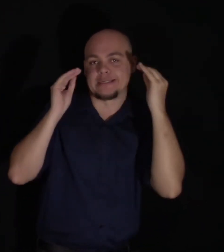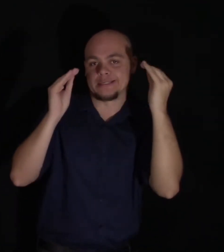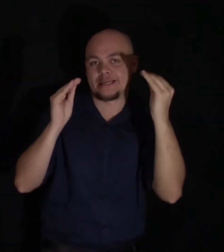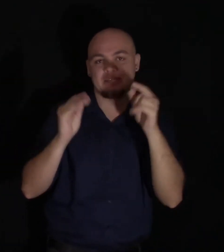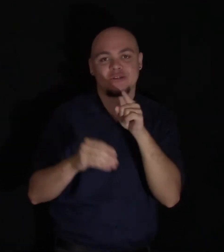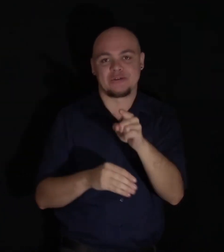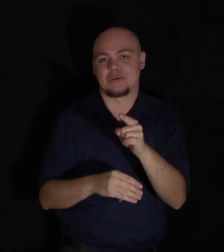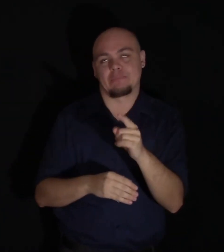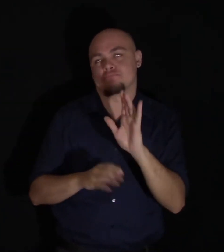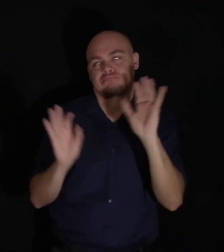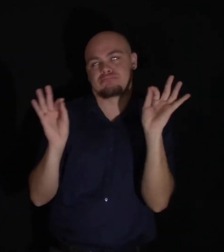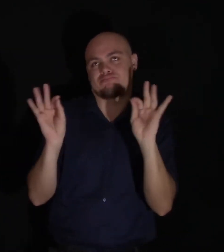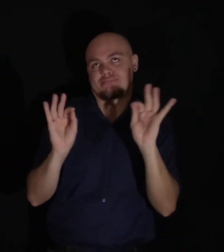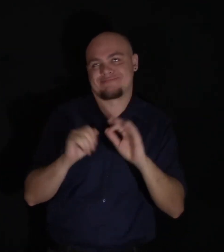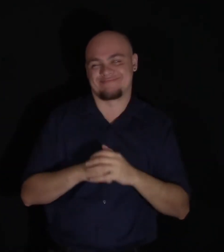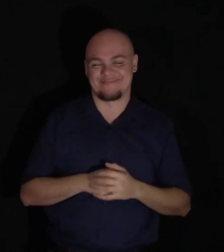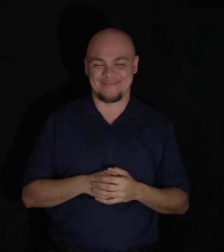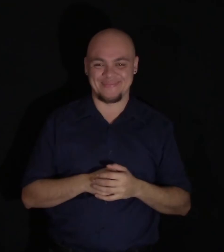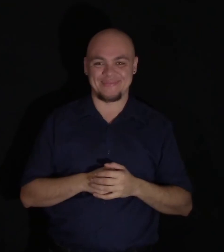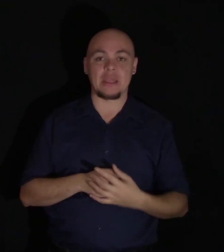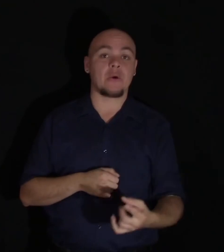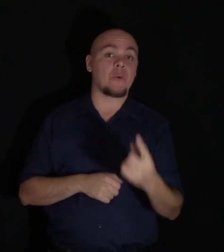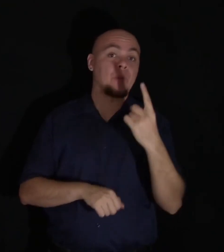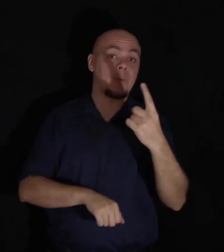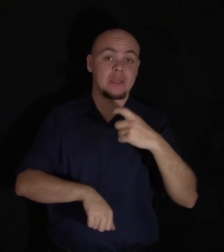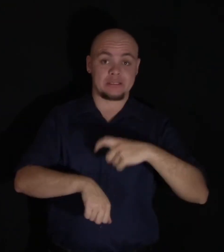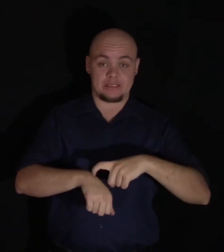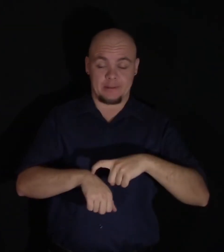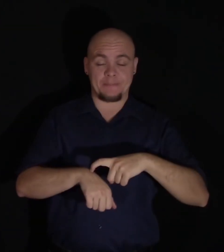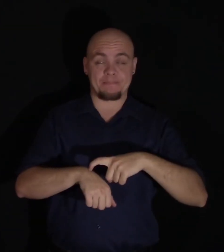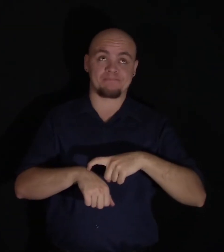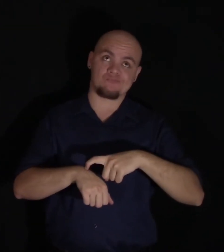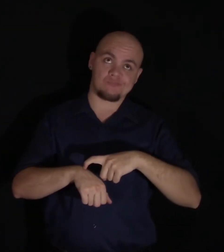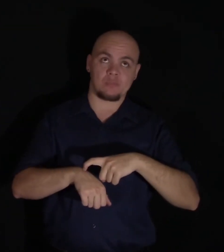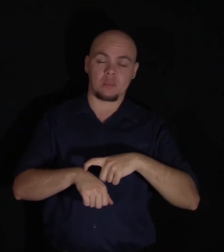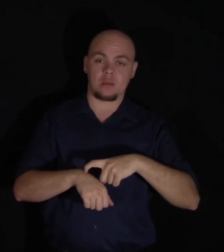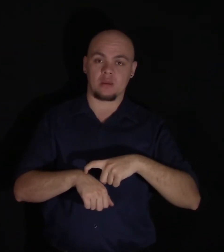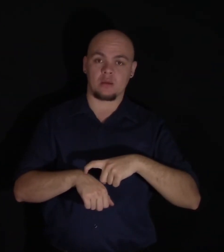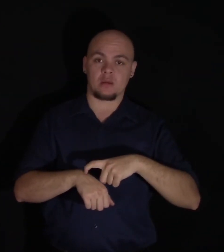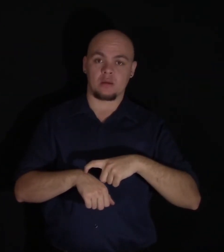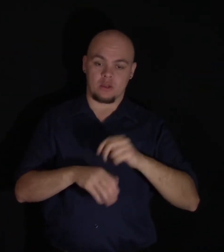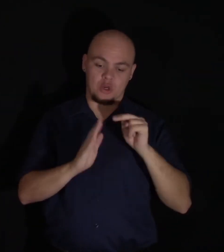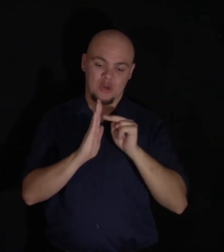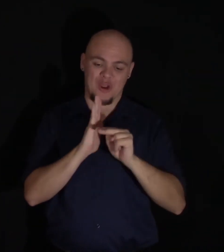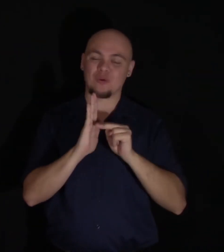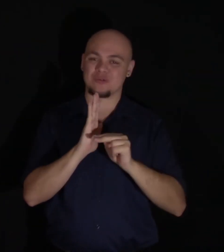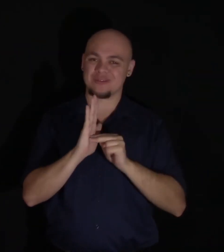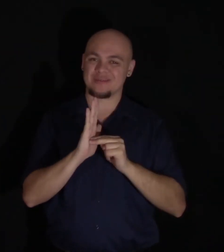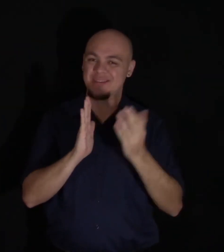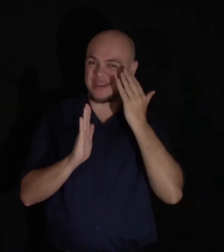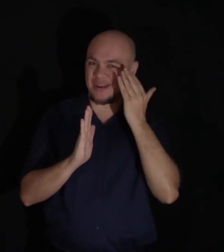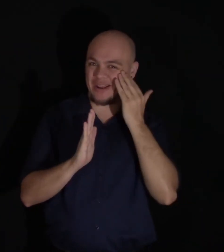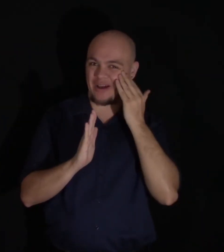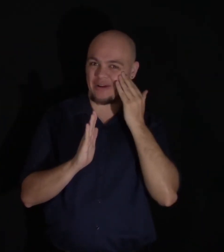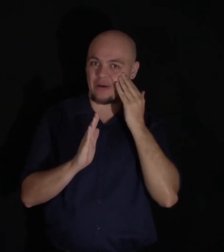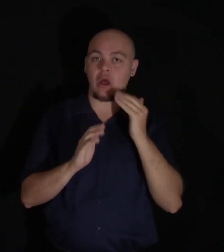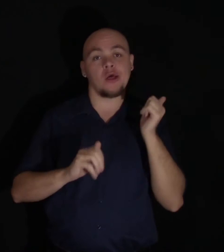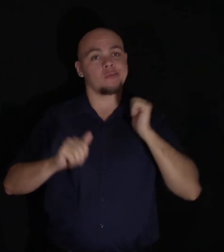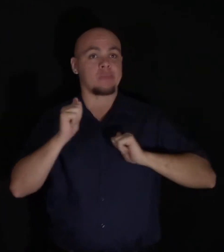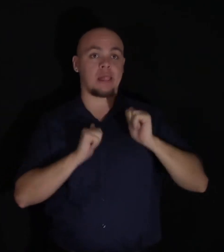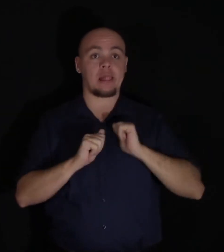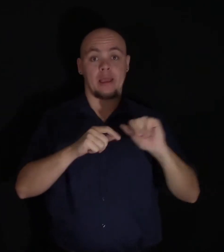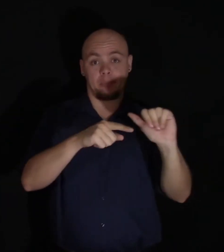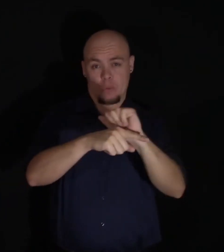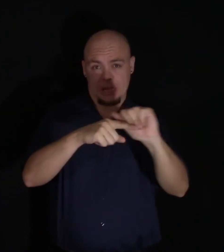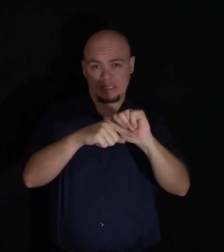to you. So one time I was having notes. We have notes after we rehearse a show, and we talk about what